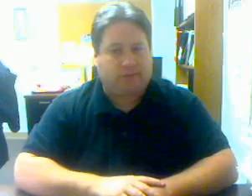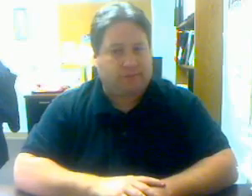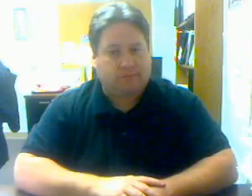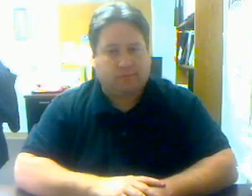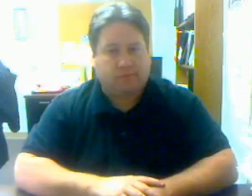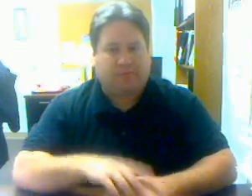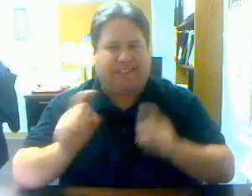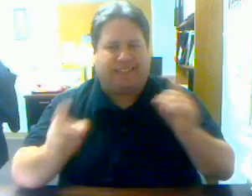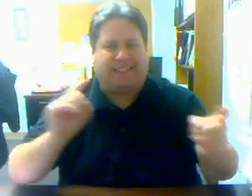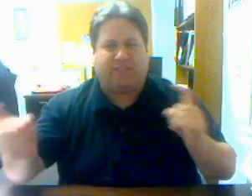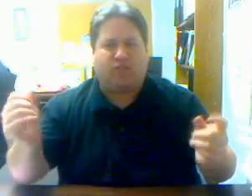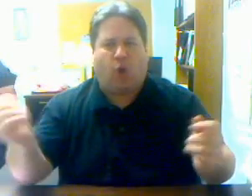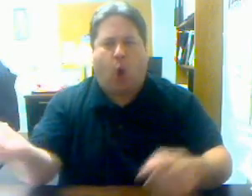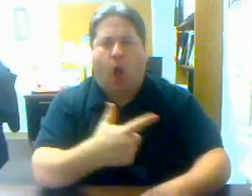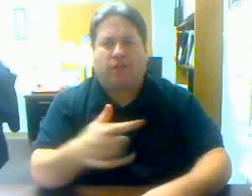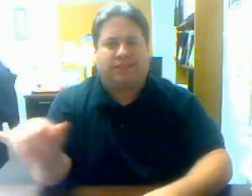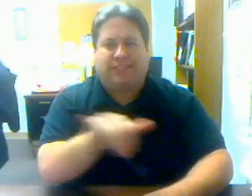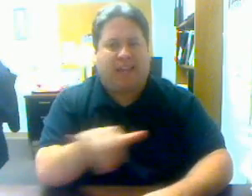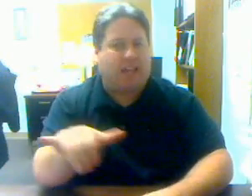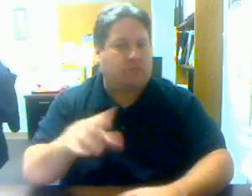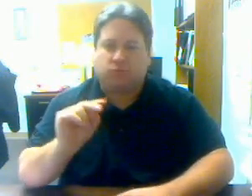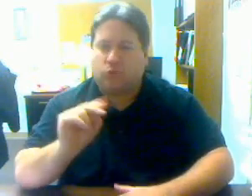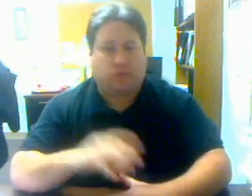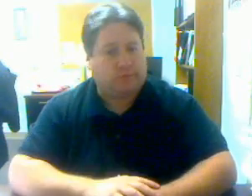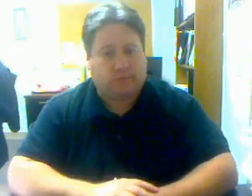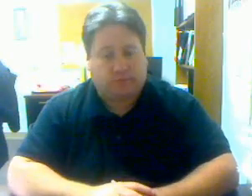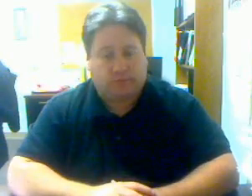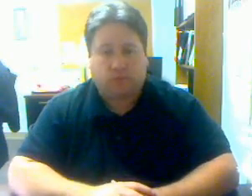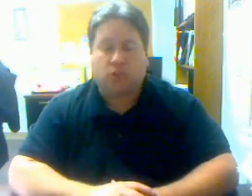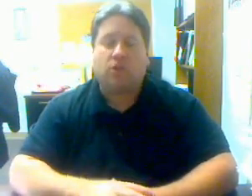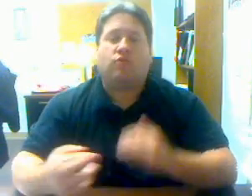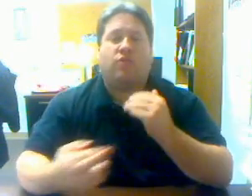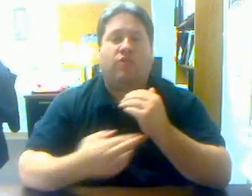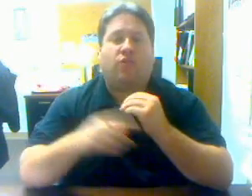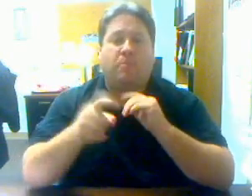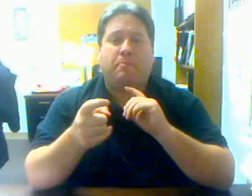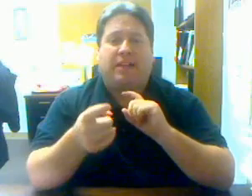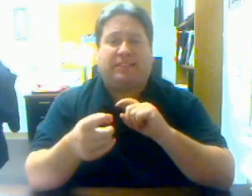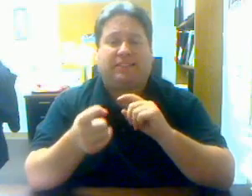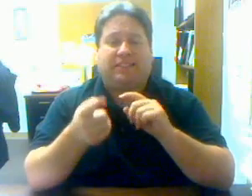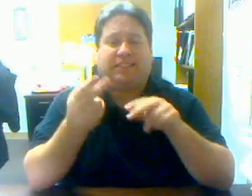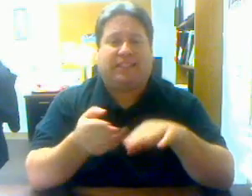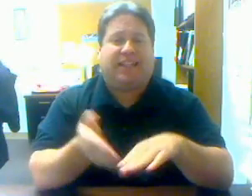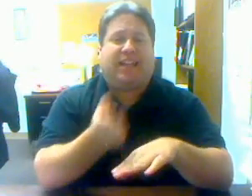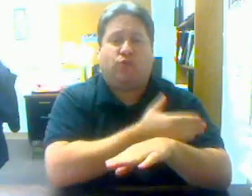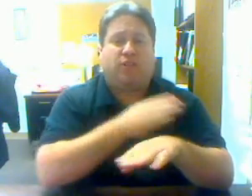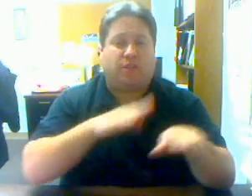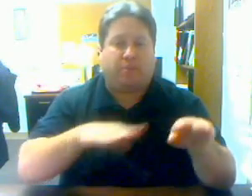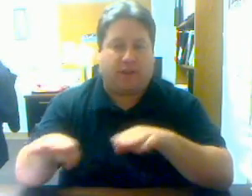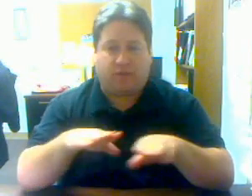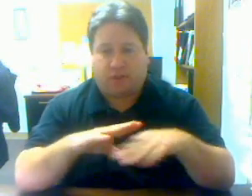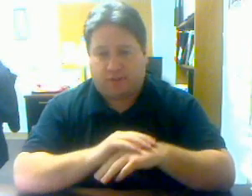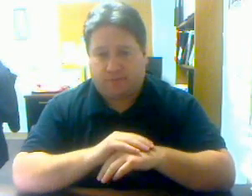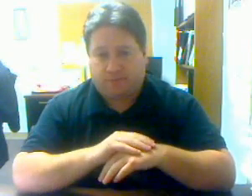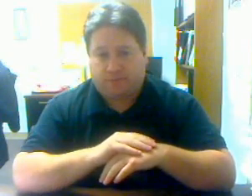follow. That's it. We have very little input on that as staff or as a